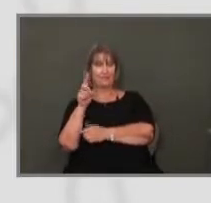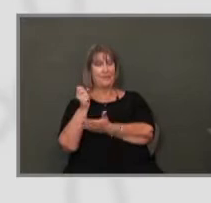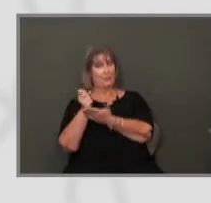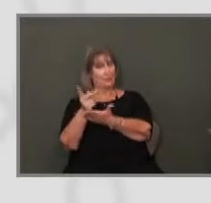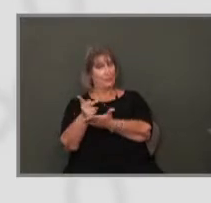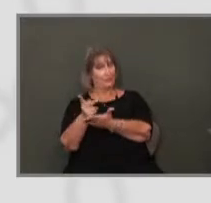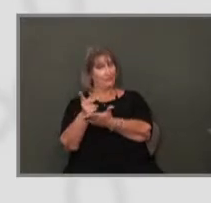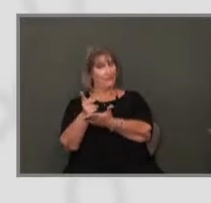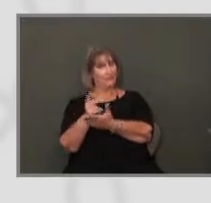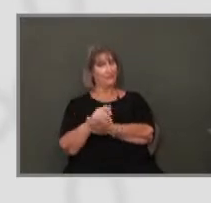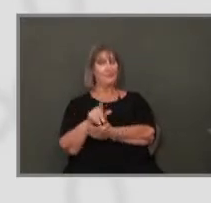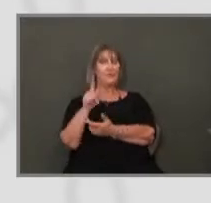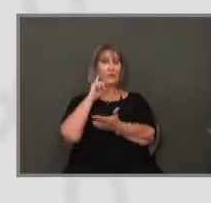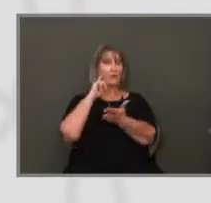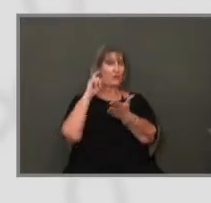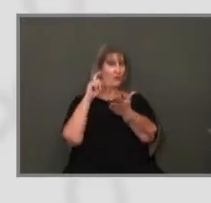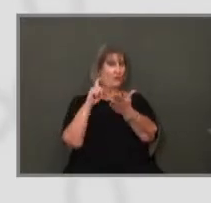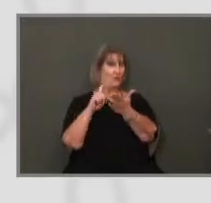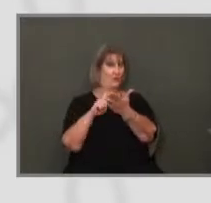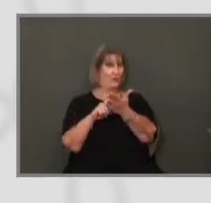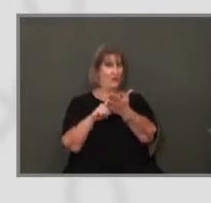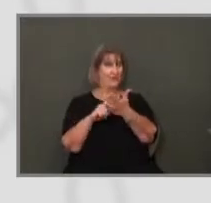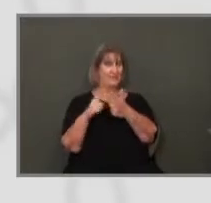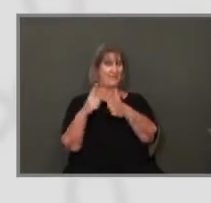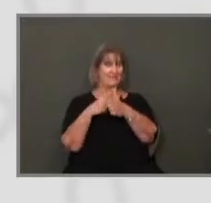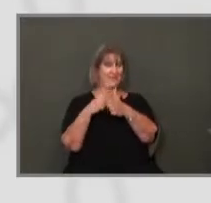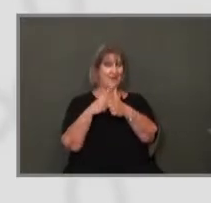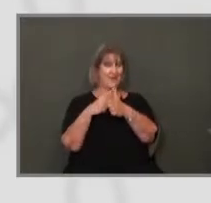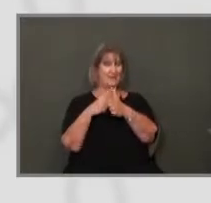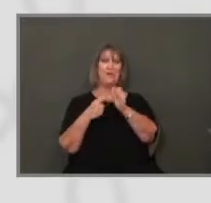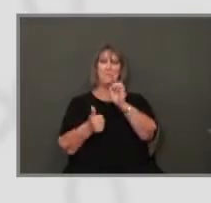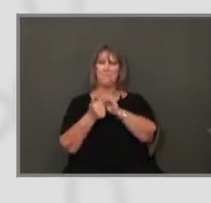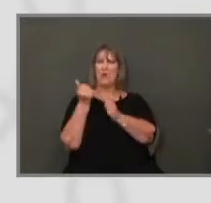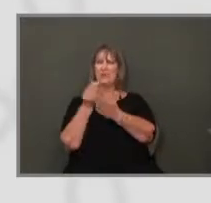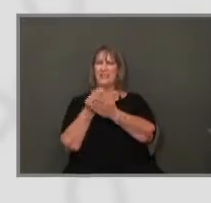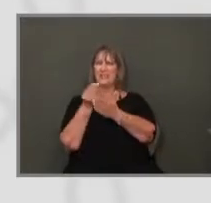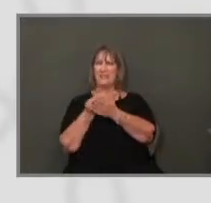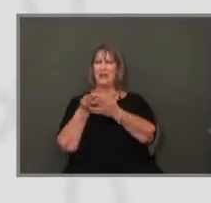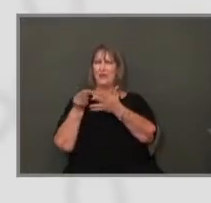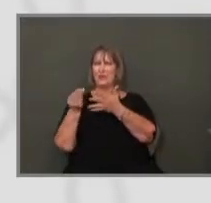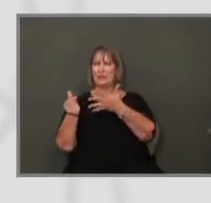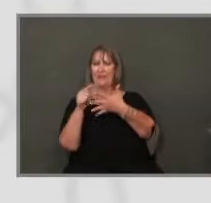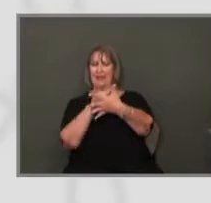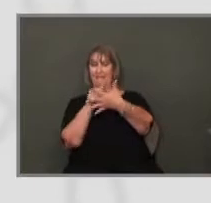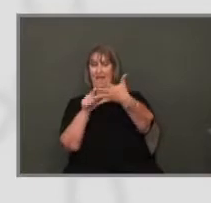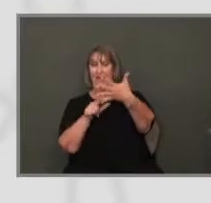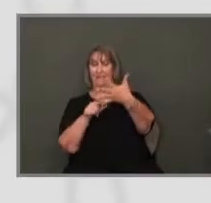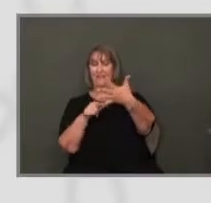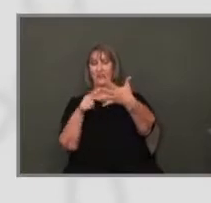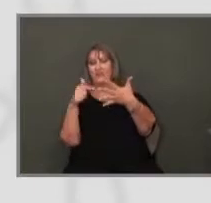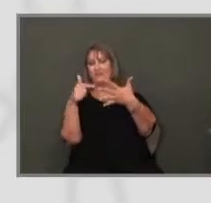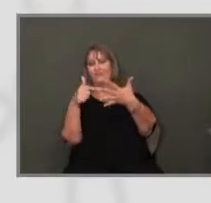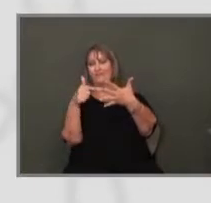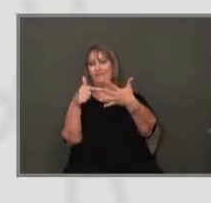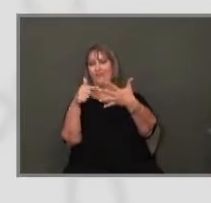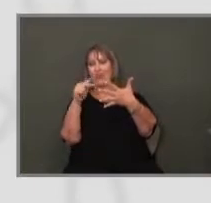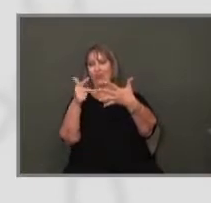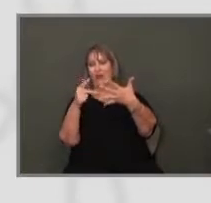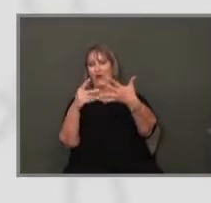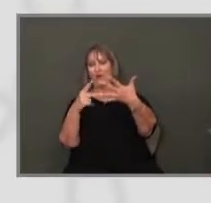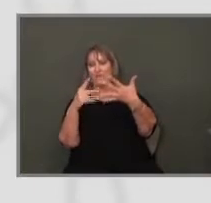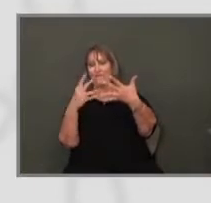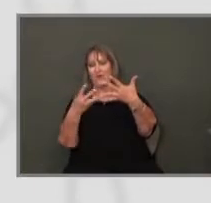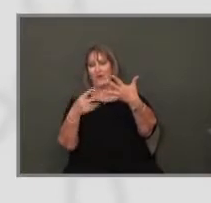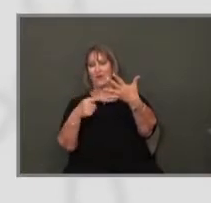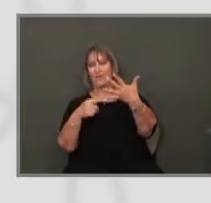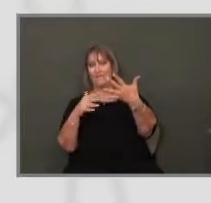you'll see that we spend most of our money generally in years 3, 4, and 5. Those are our